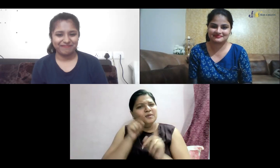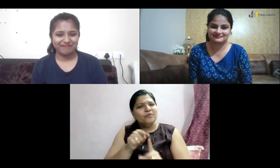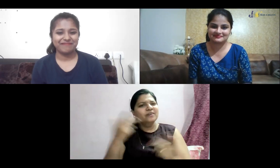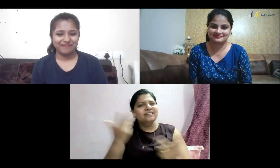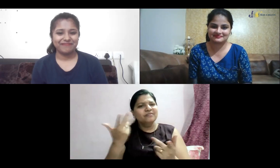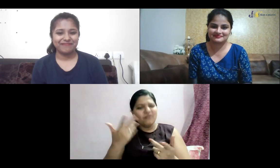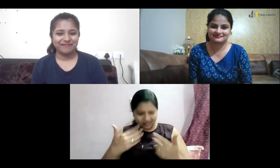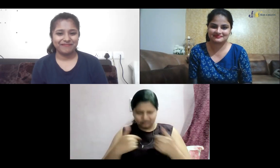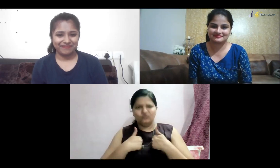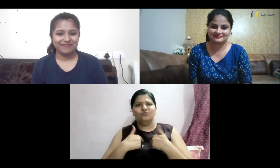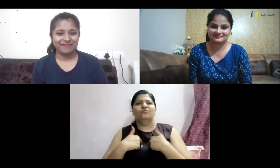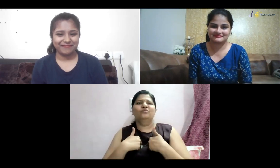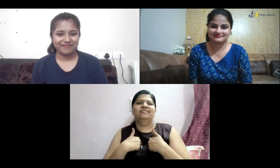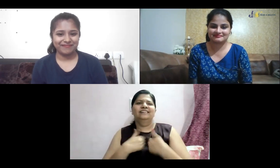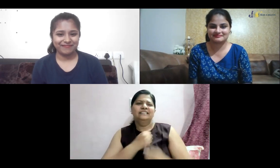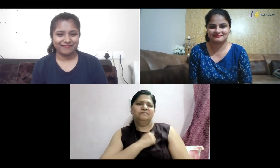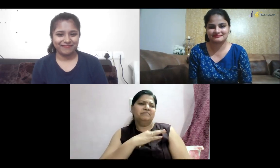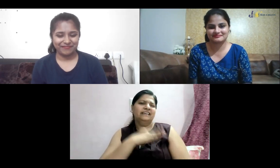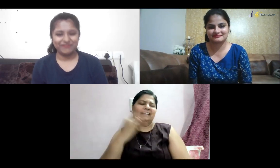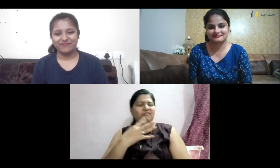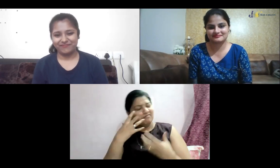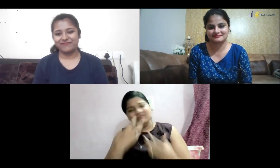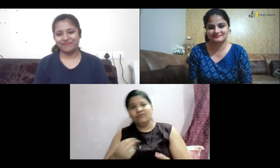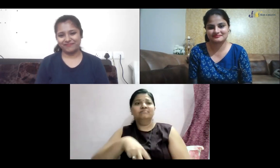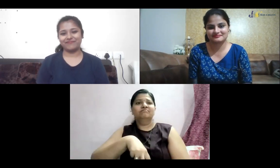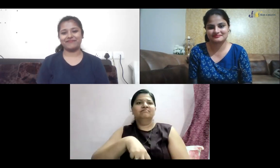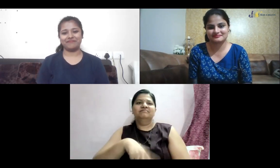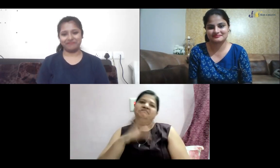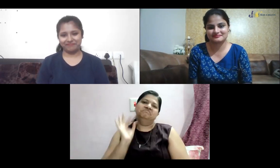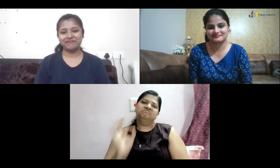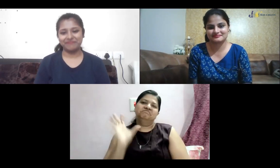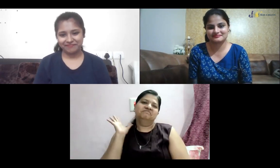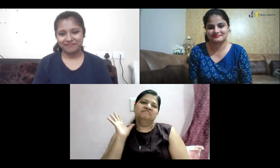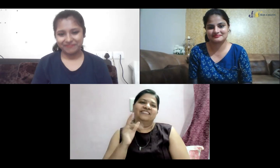become financially independent. So what's the point here? So